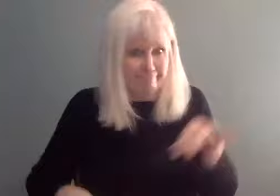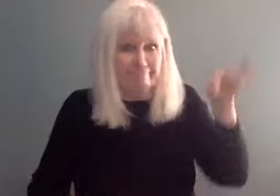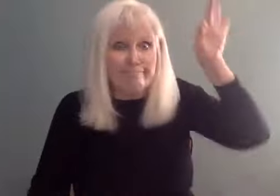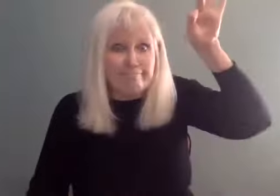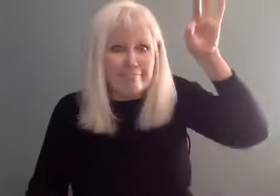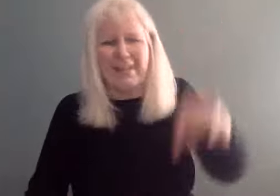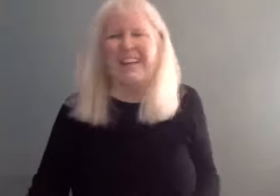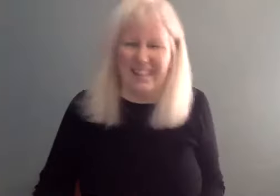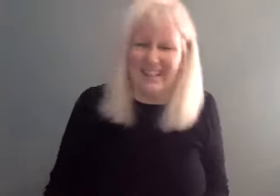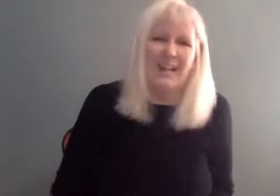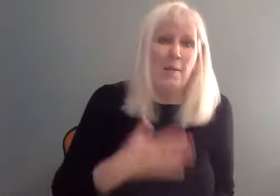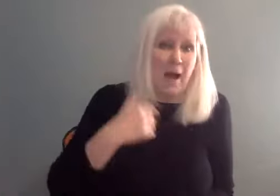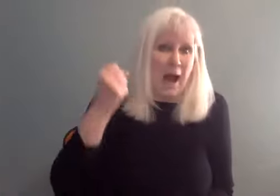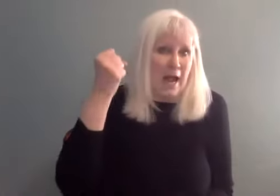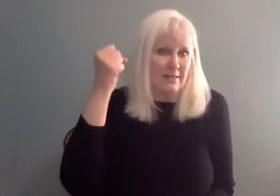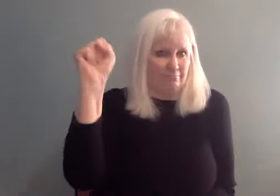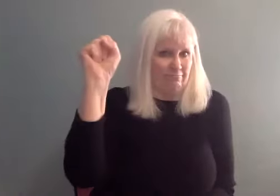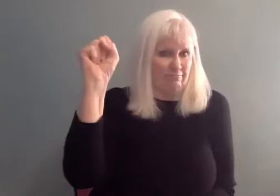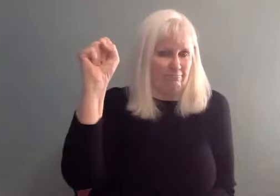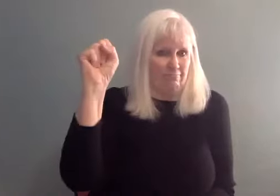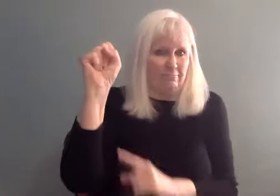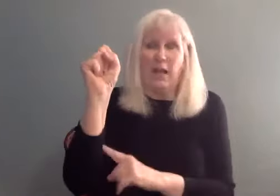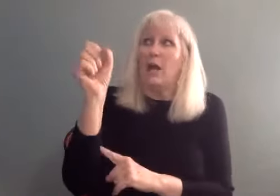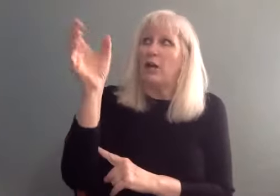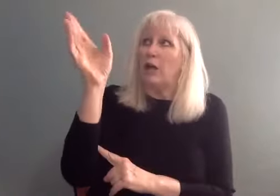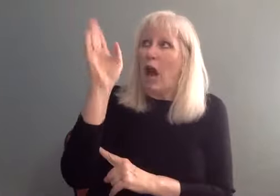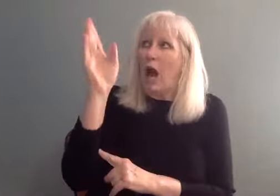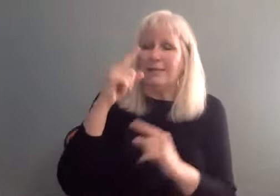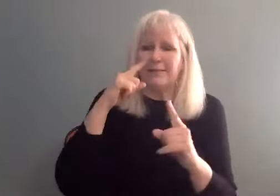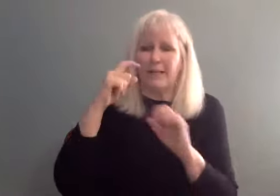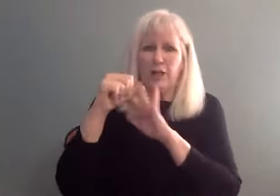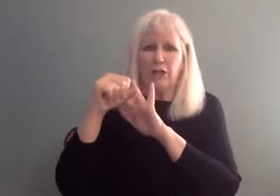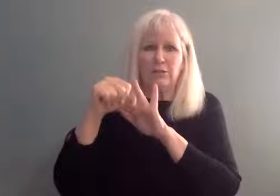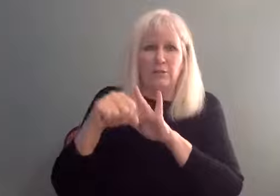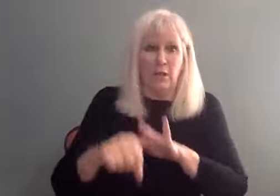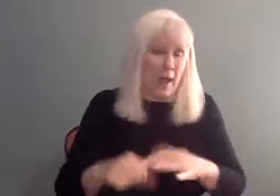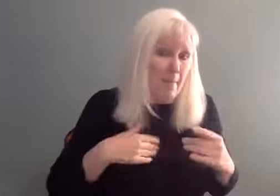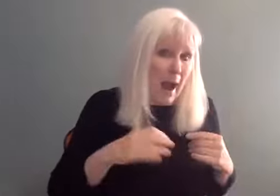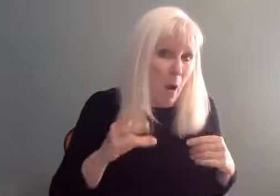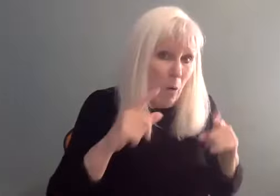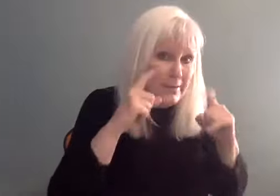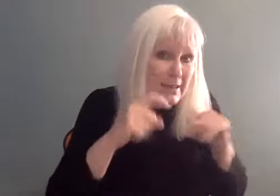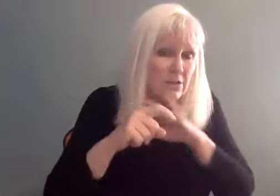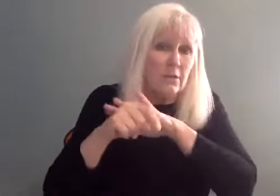by God's tears, loosened by my tears, loosened by the rain that comes from the sky for fun and for